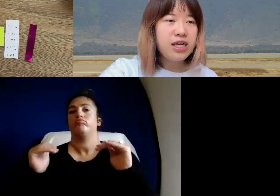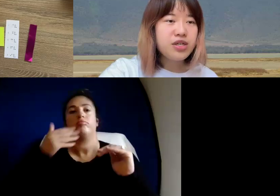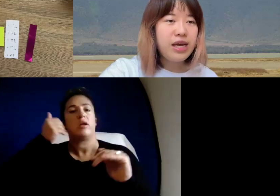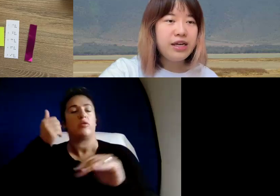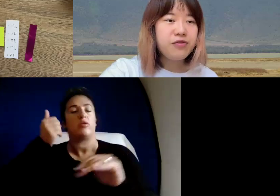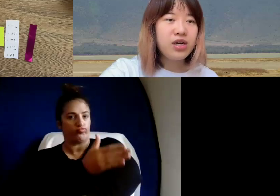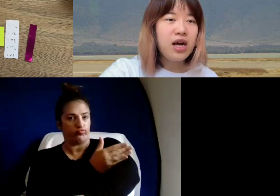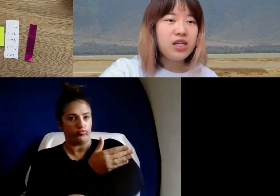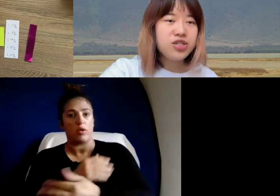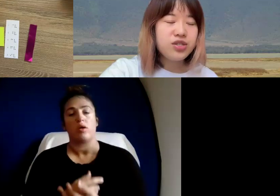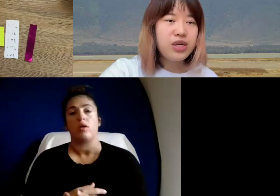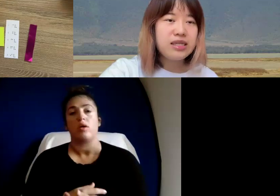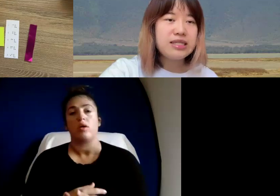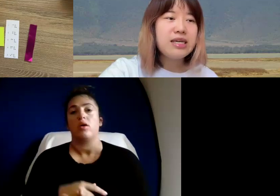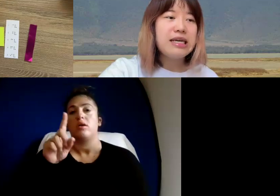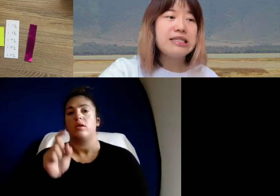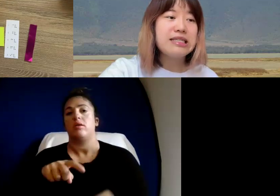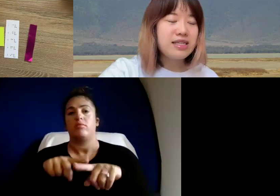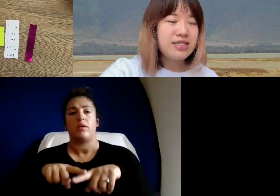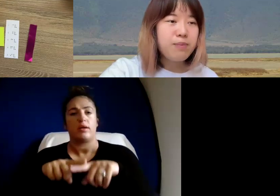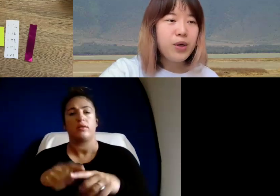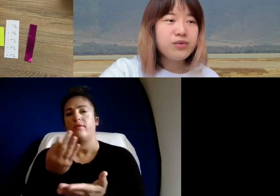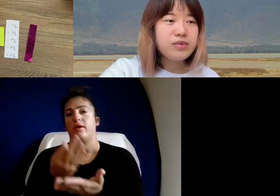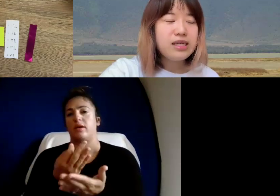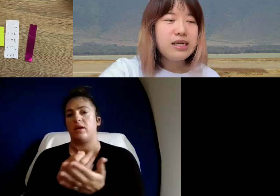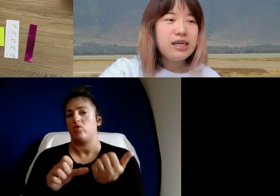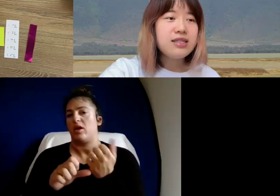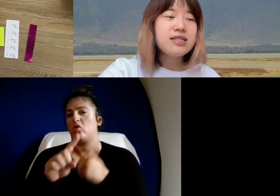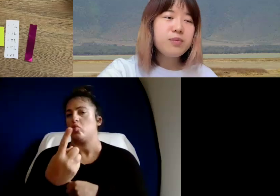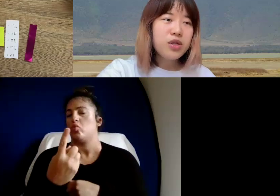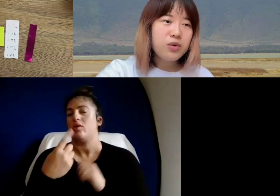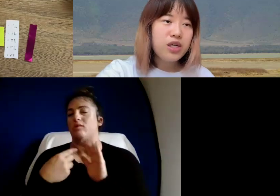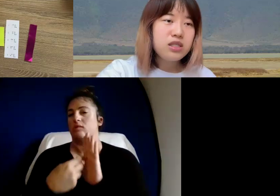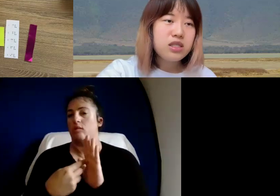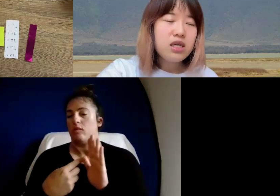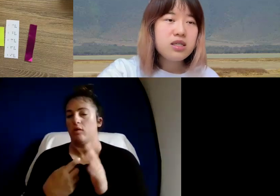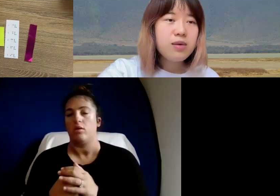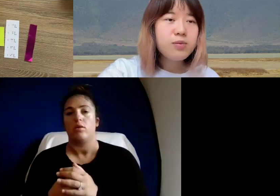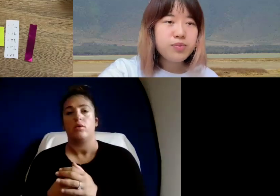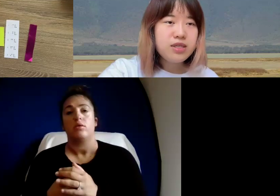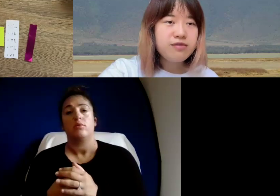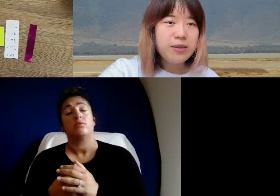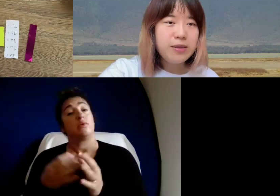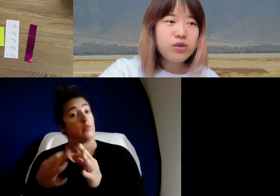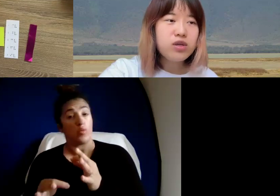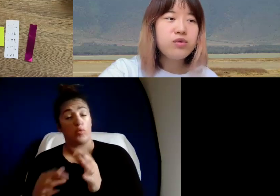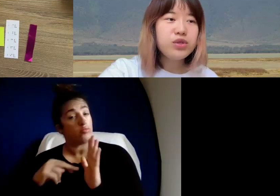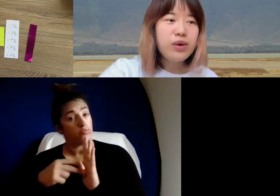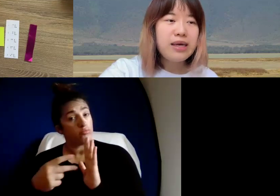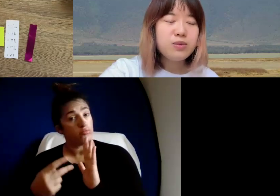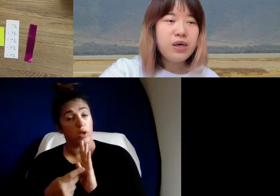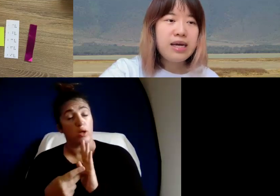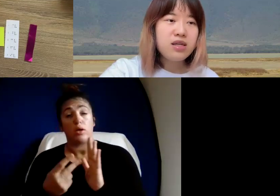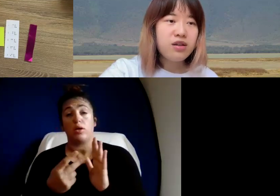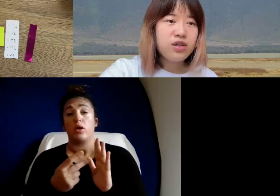Need-based financial aid for college students is an example. In simpler words, some groups of people don't